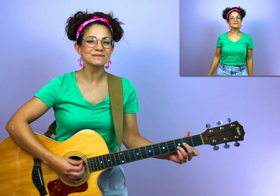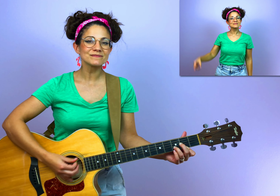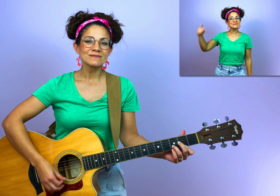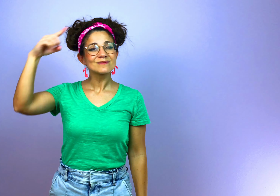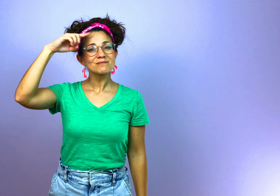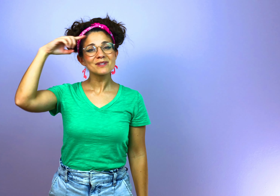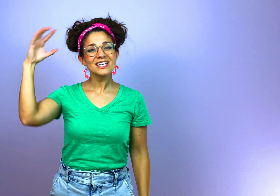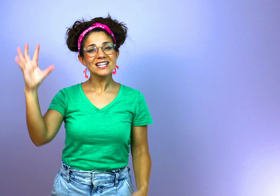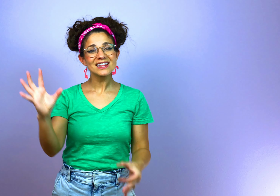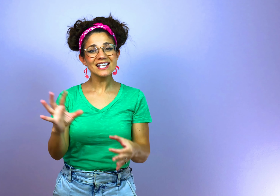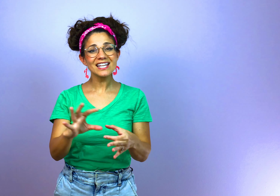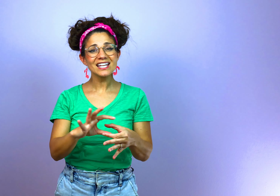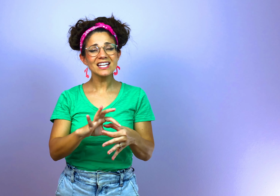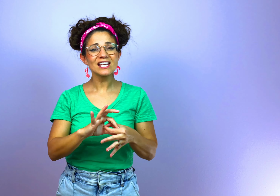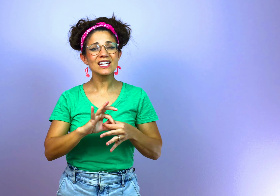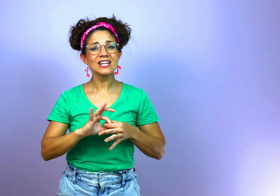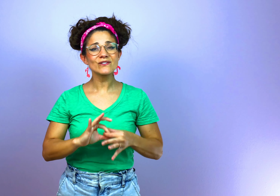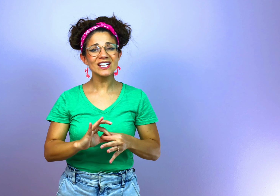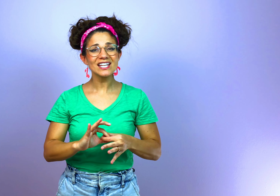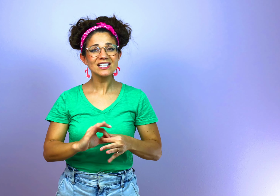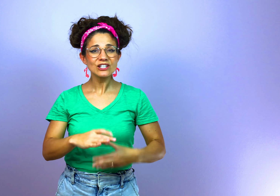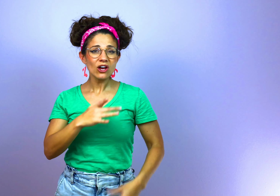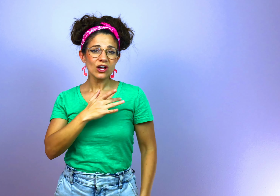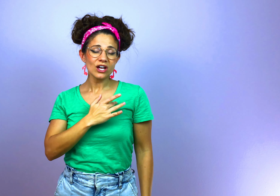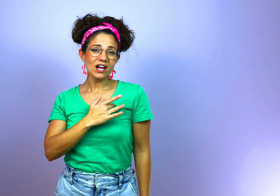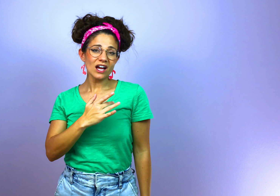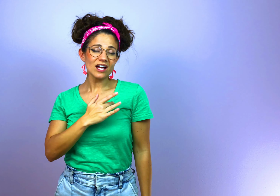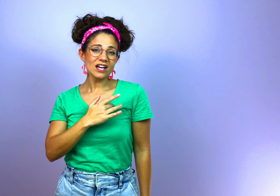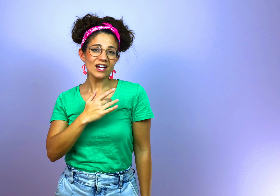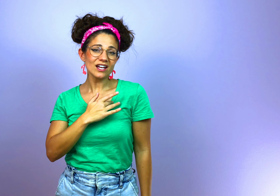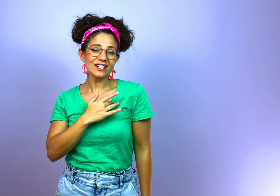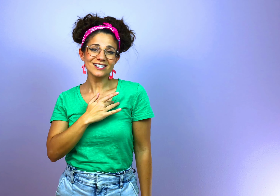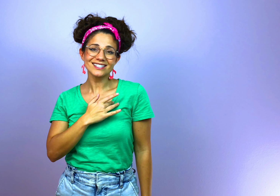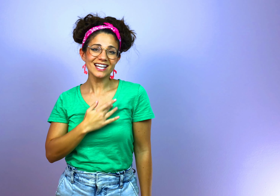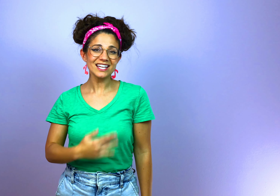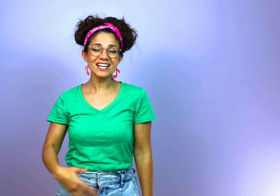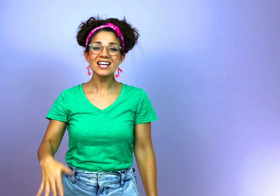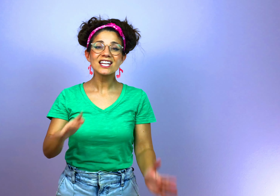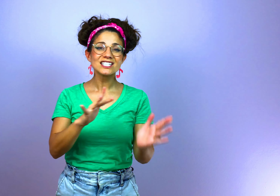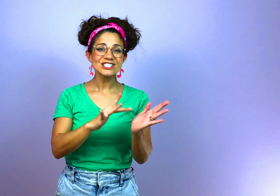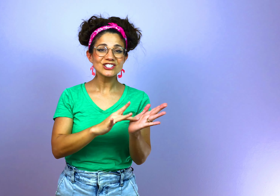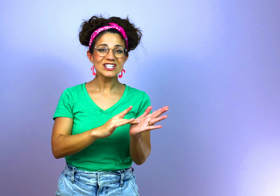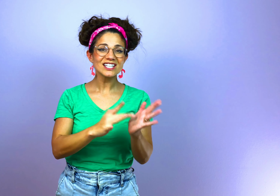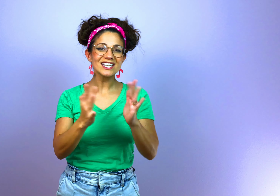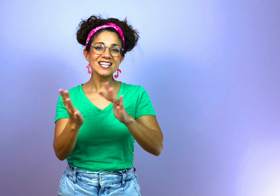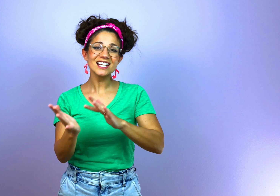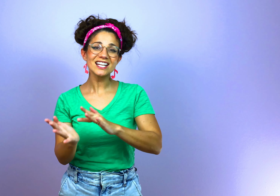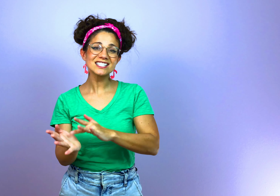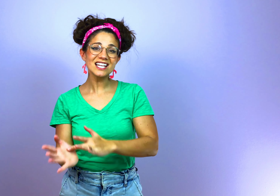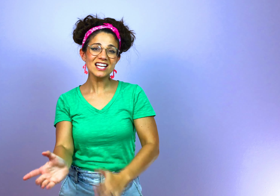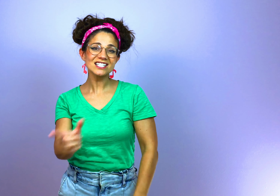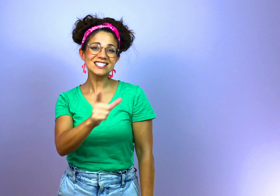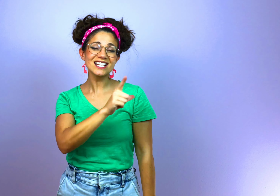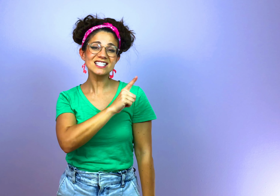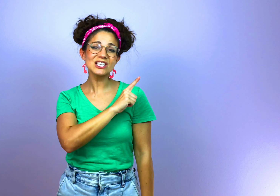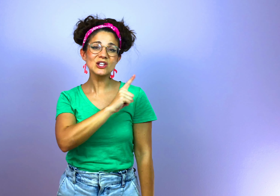Believe in your heart that Jesus is